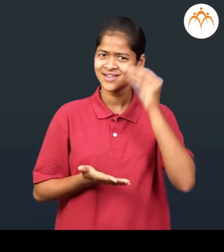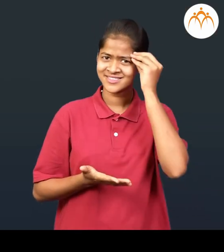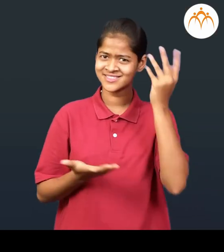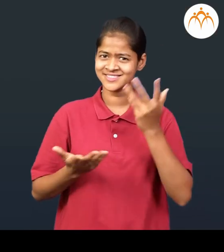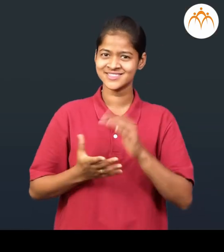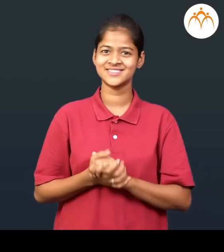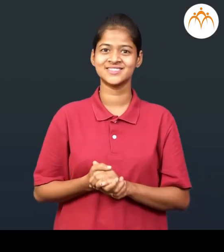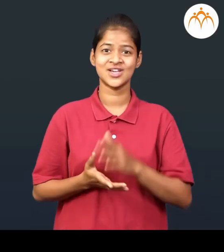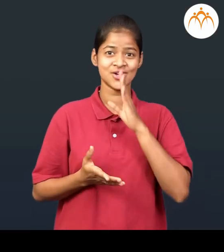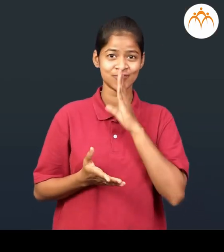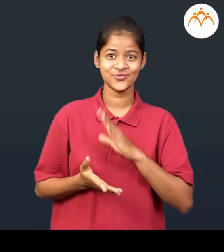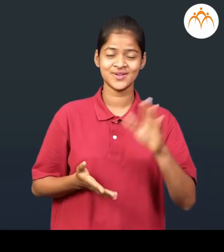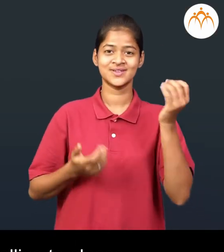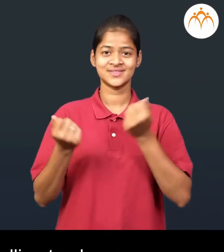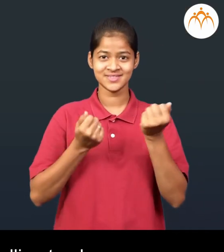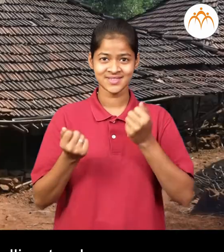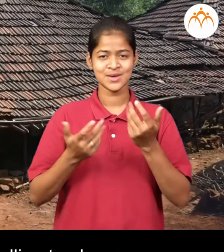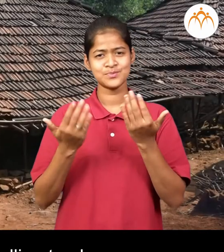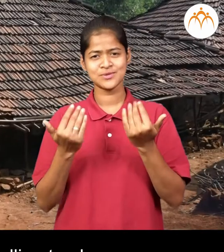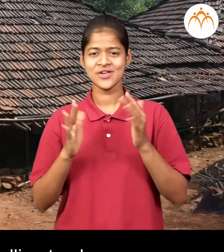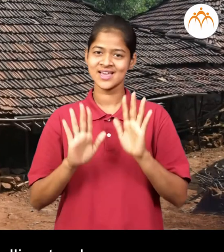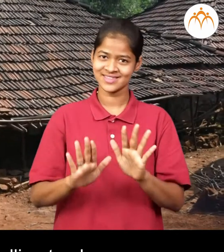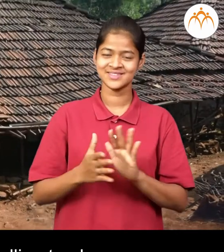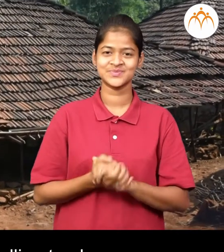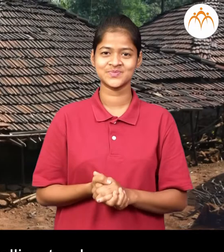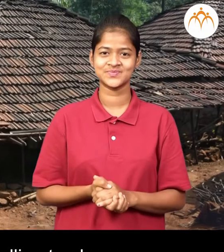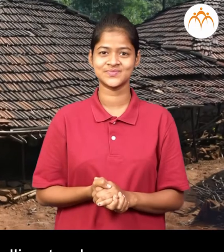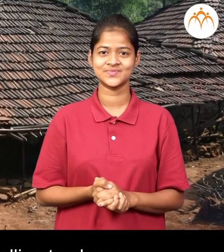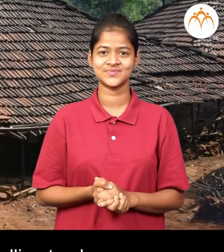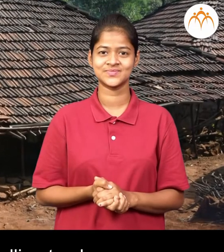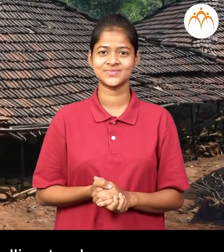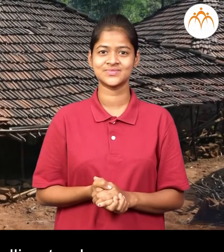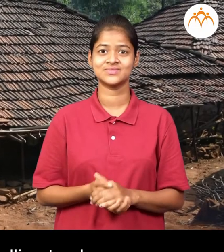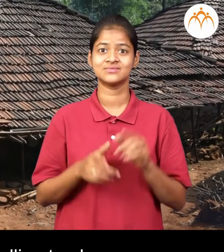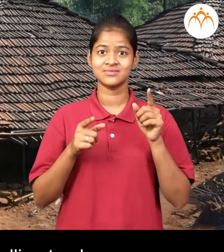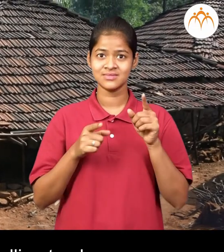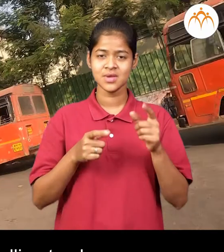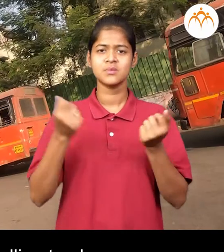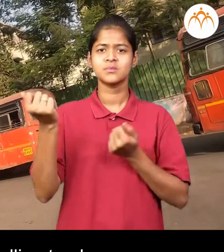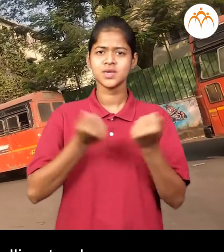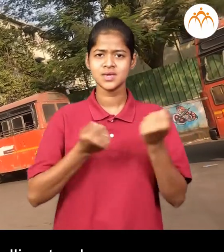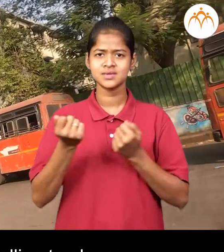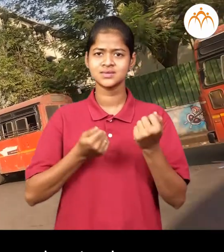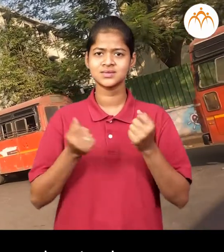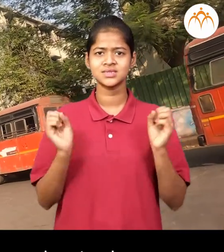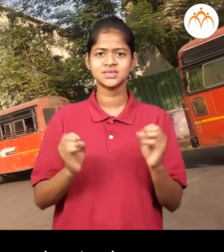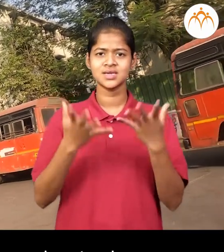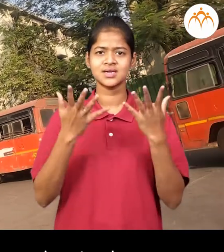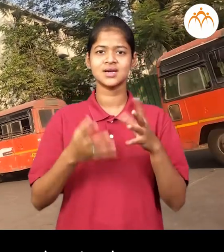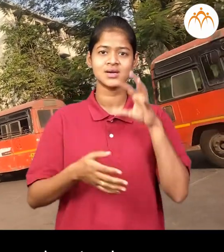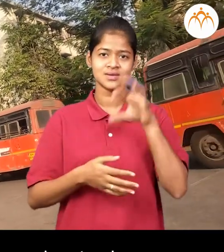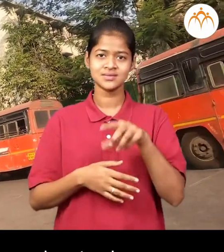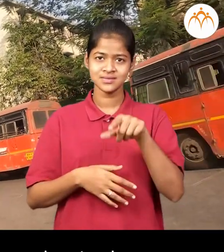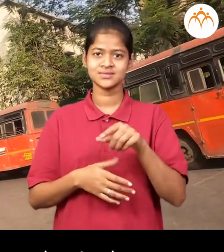What did we learn? There are buses for travelling to places. They